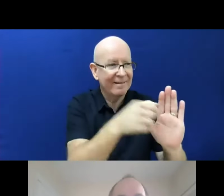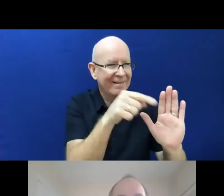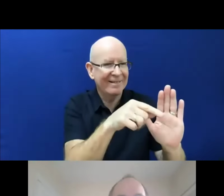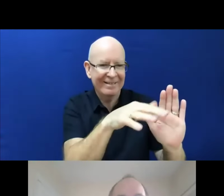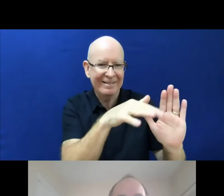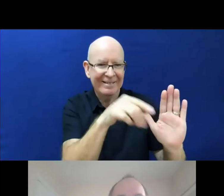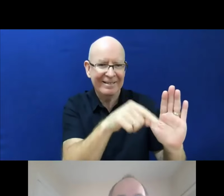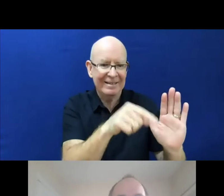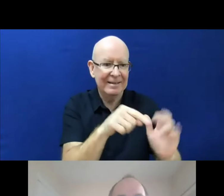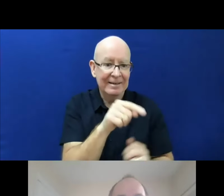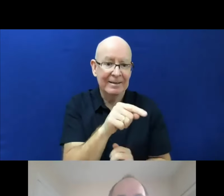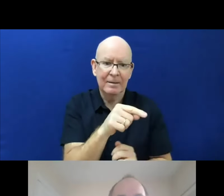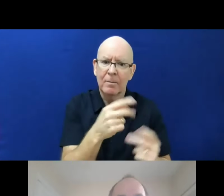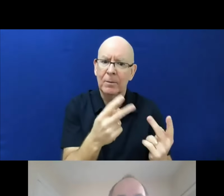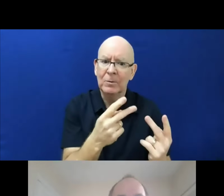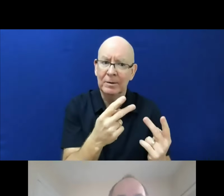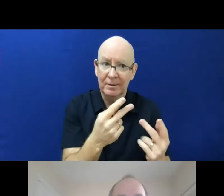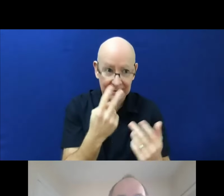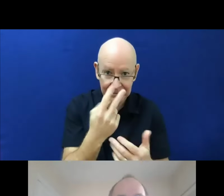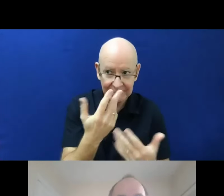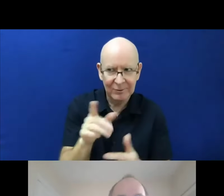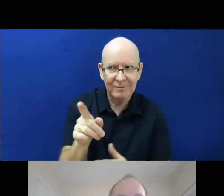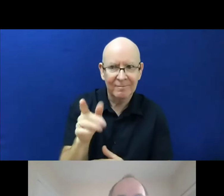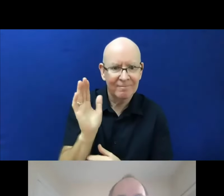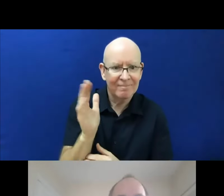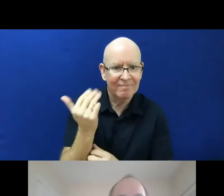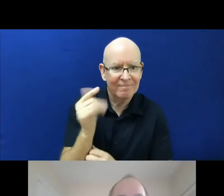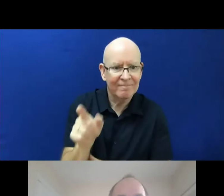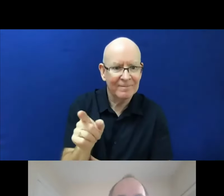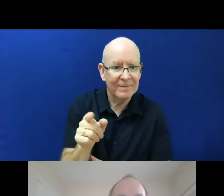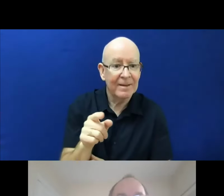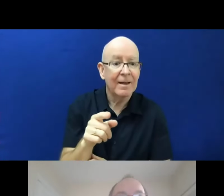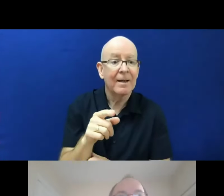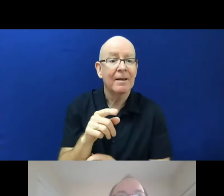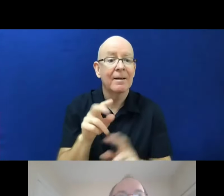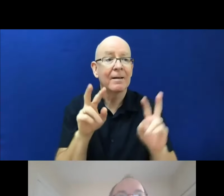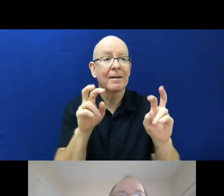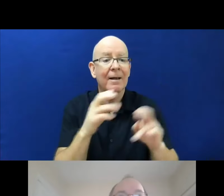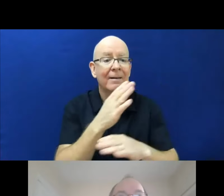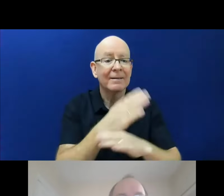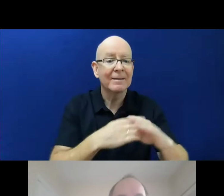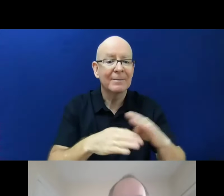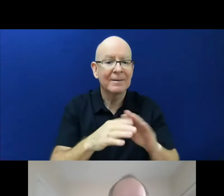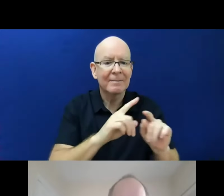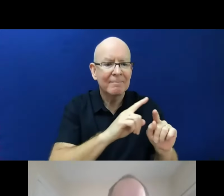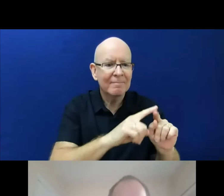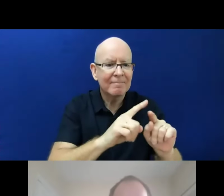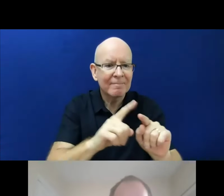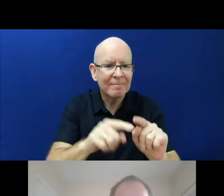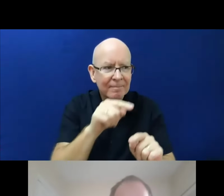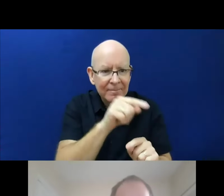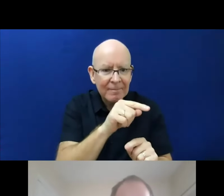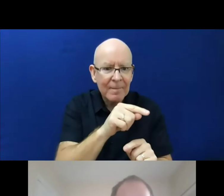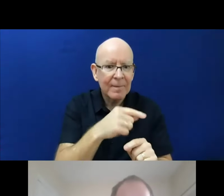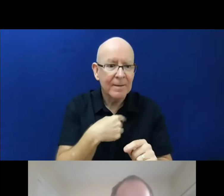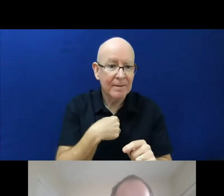I am leading the evidence, is part of a construction which is called the Cabinet Office. The Cabinet